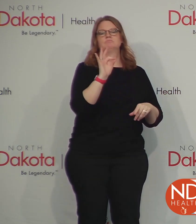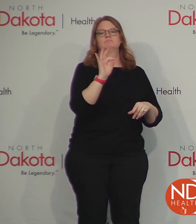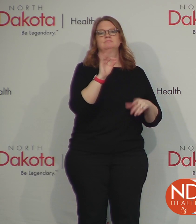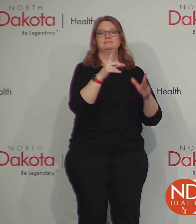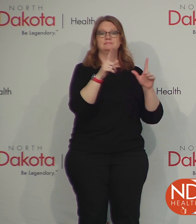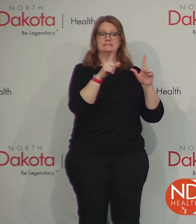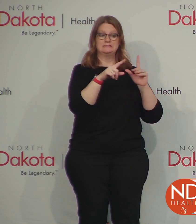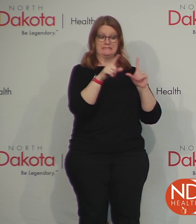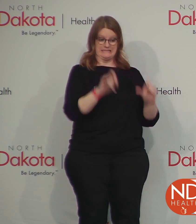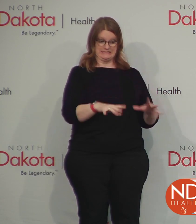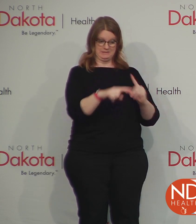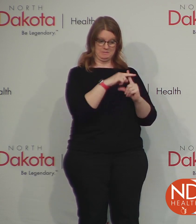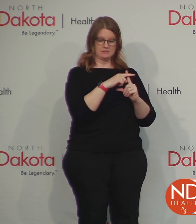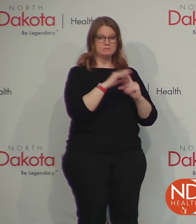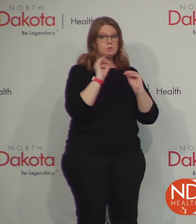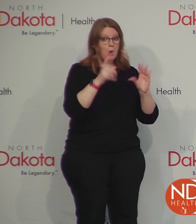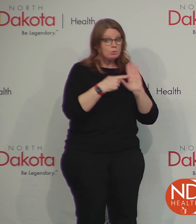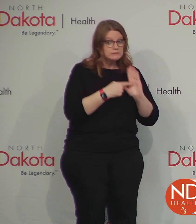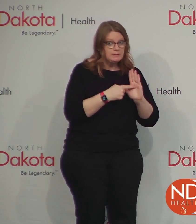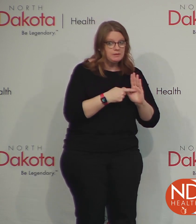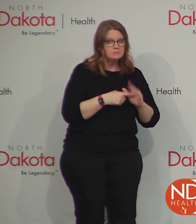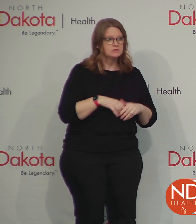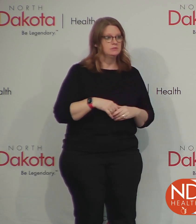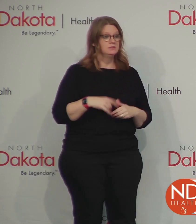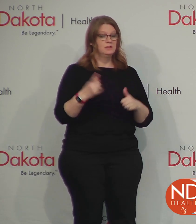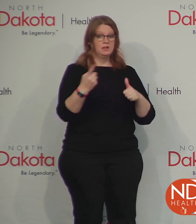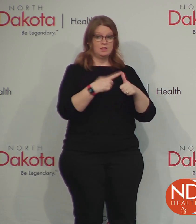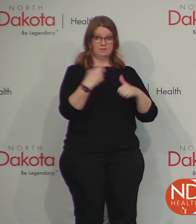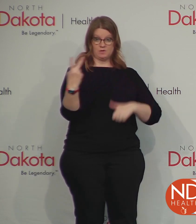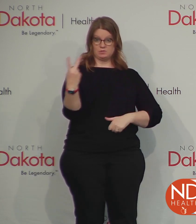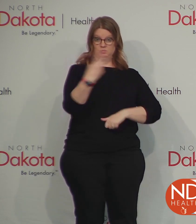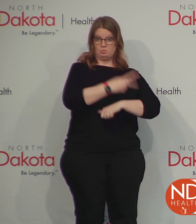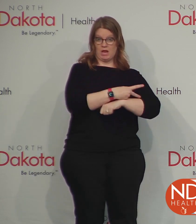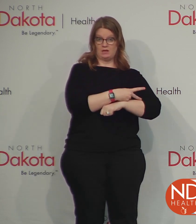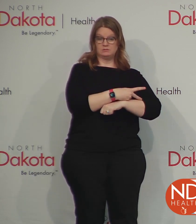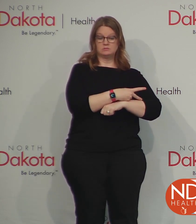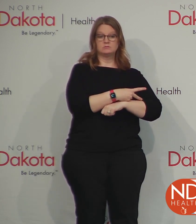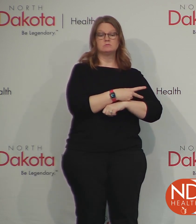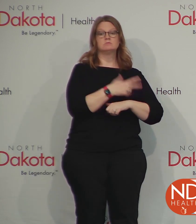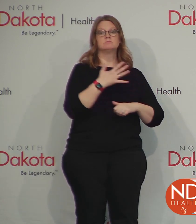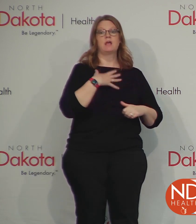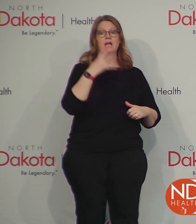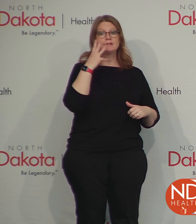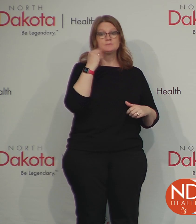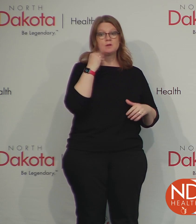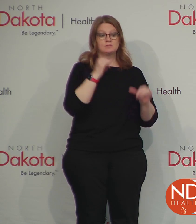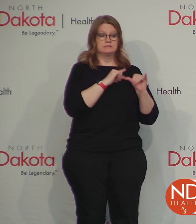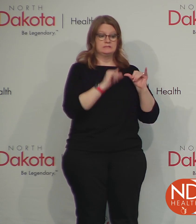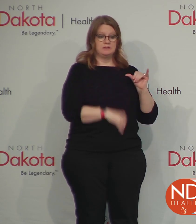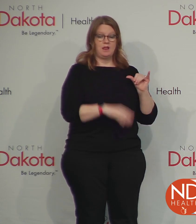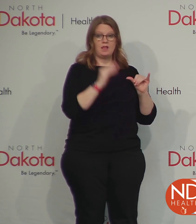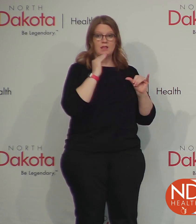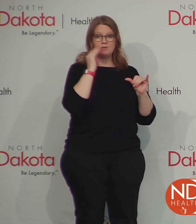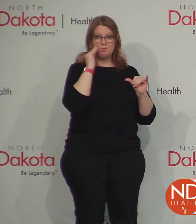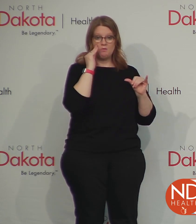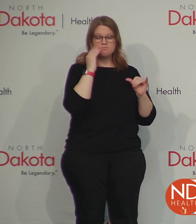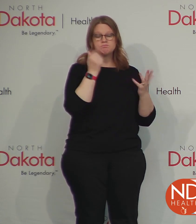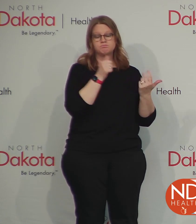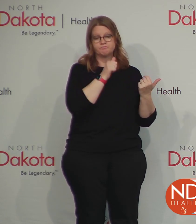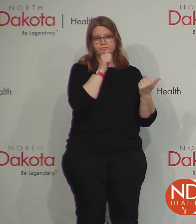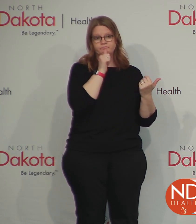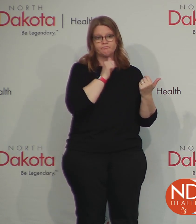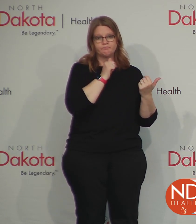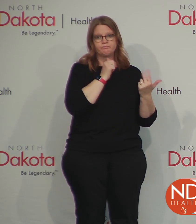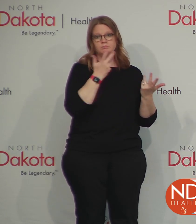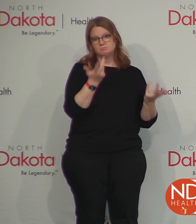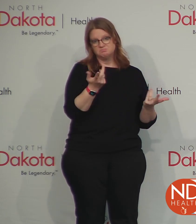at the time. The first 2 days of my experience being at home was very tolerable. I thought